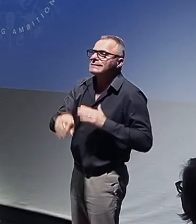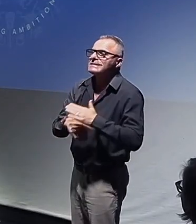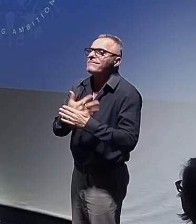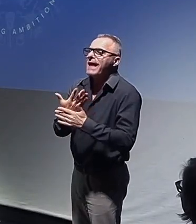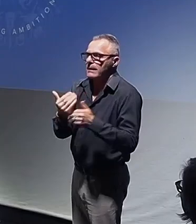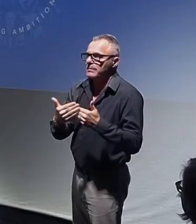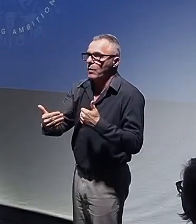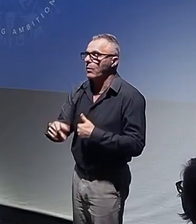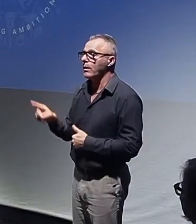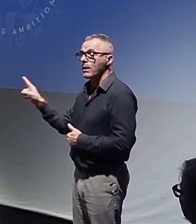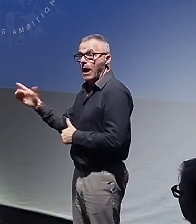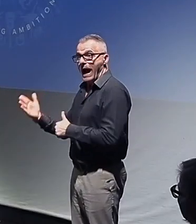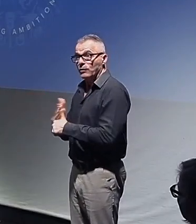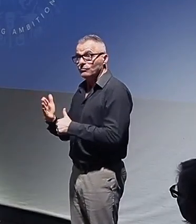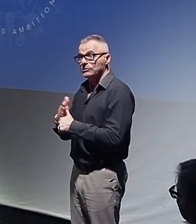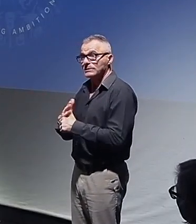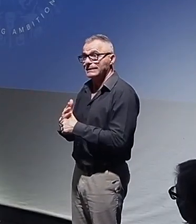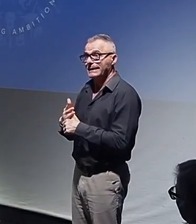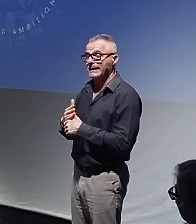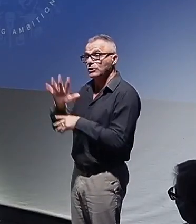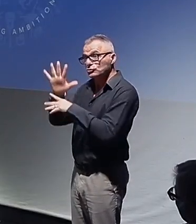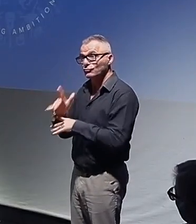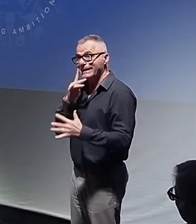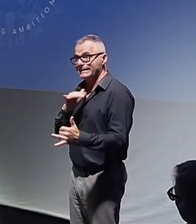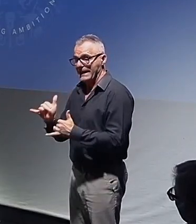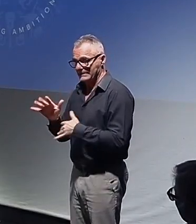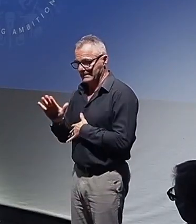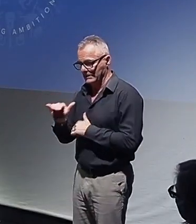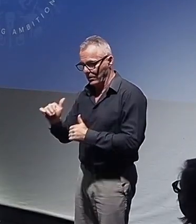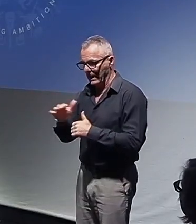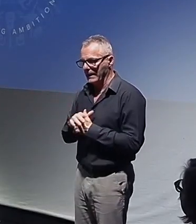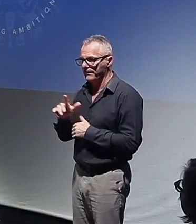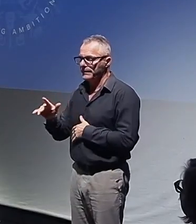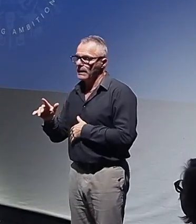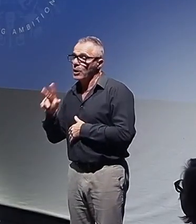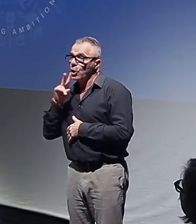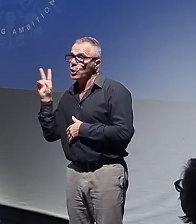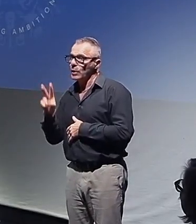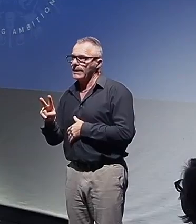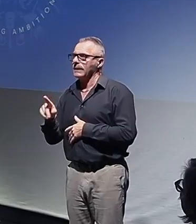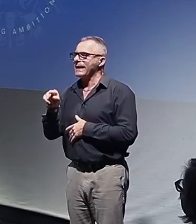I into it. originally screen tested. So Looking is about a group of friends in San Francisco, for those who haven't seen it.